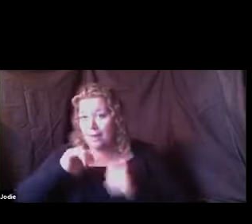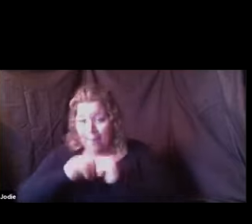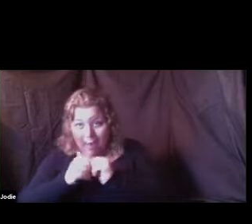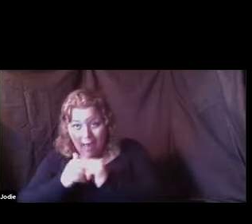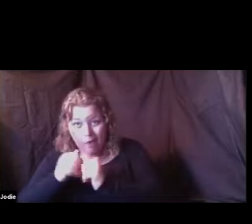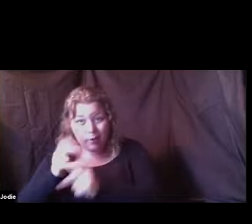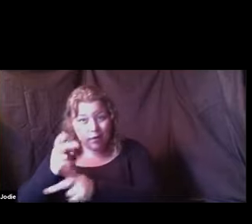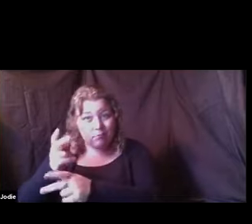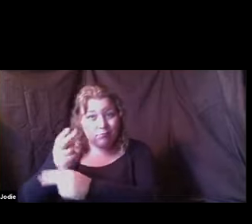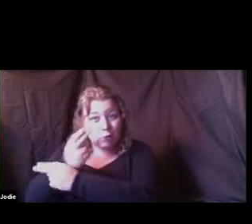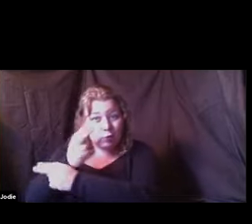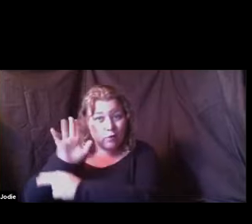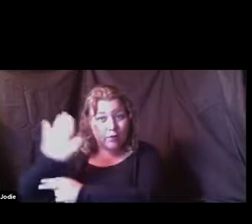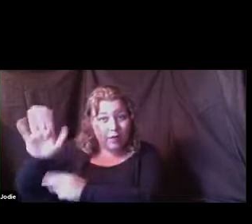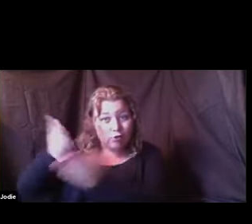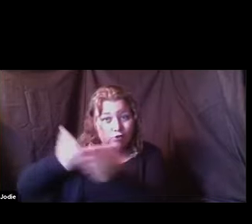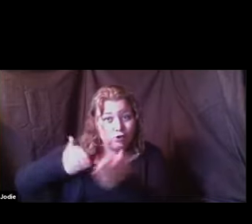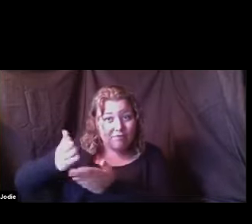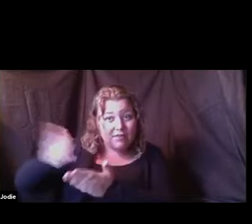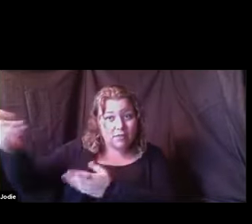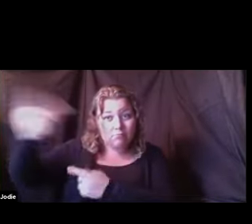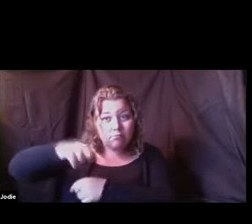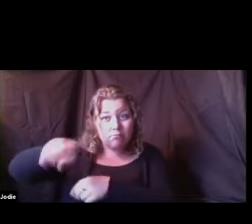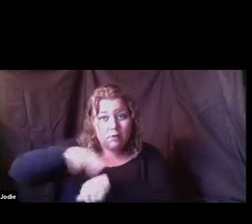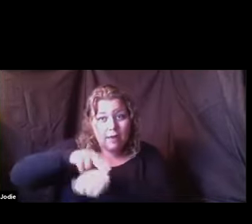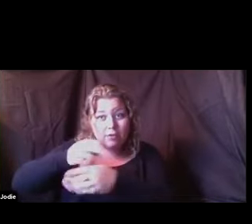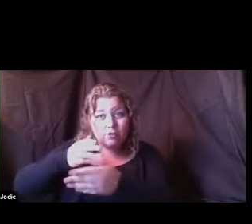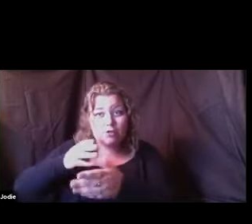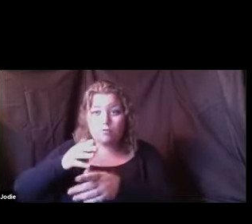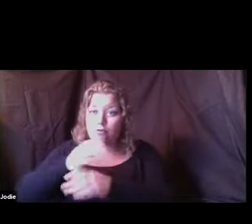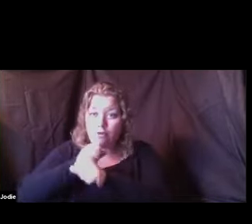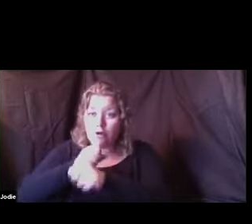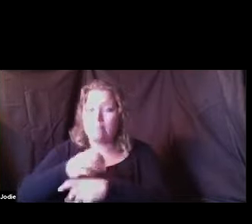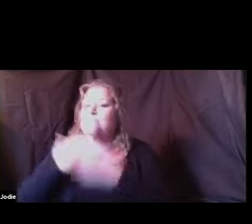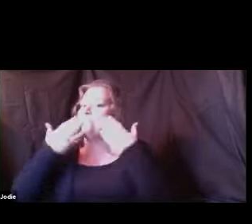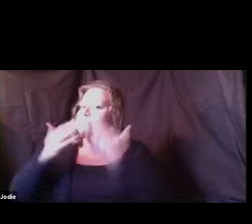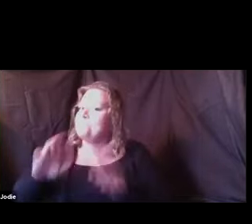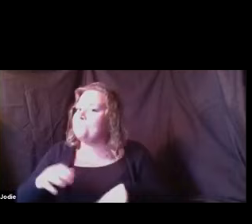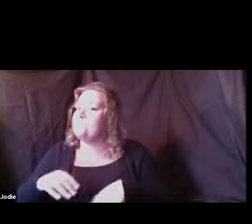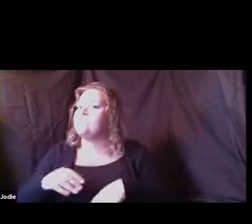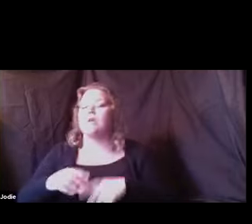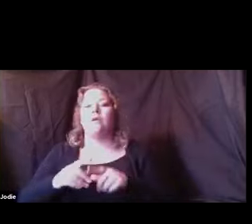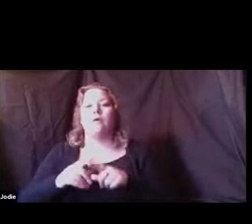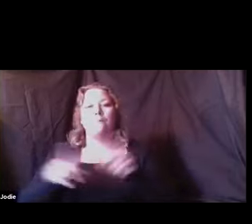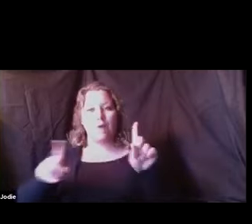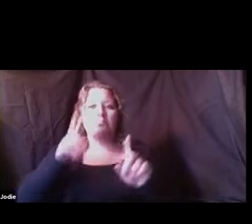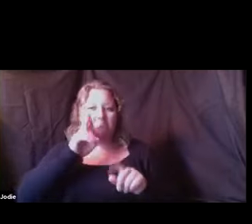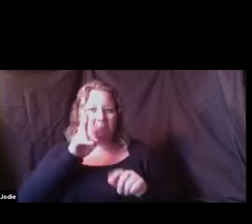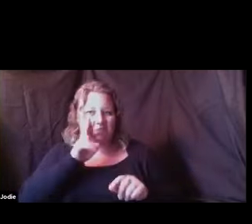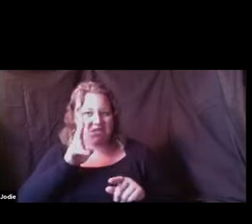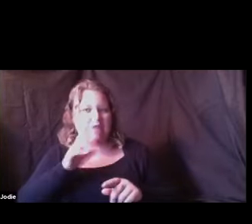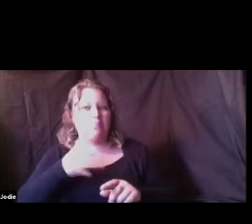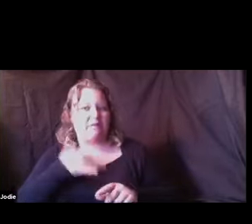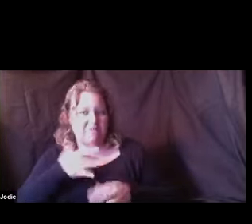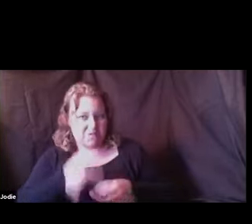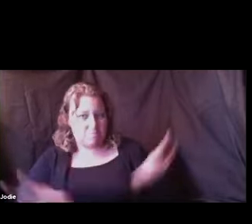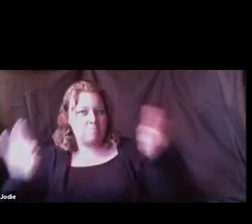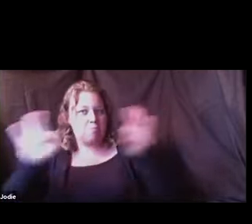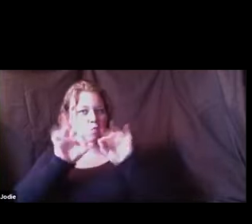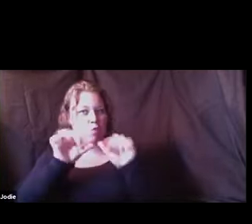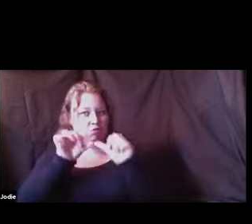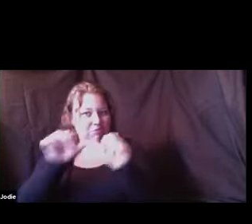using to fight this virus, which is the testing side. The second question that you had was about going to